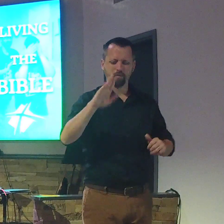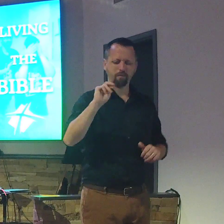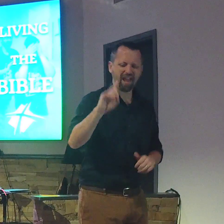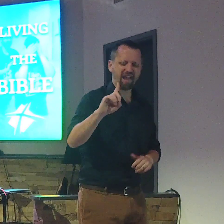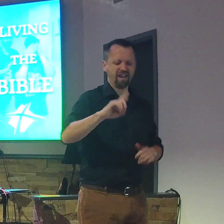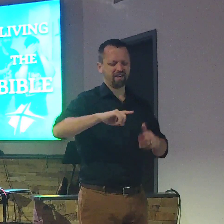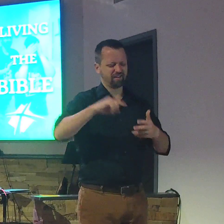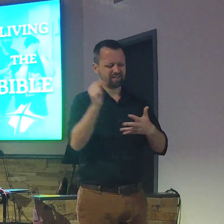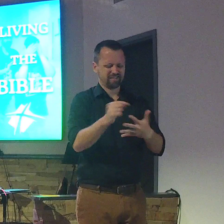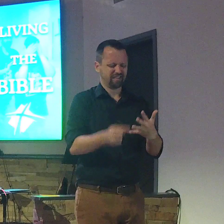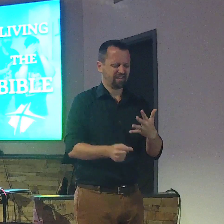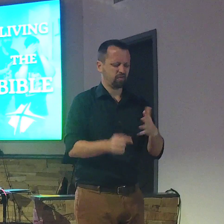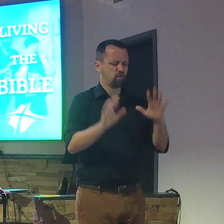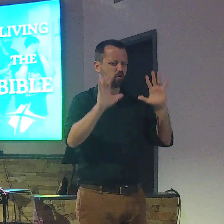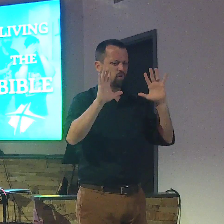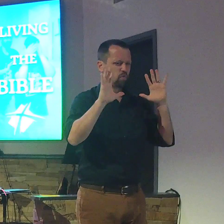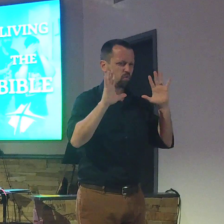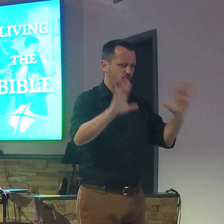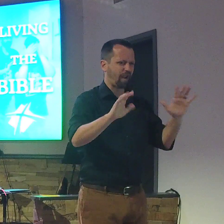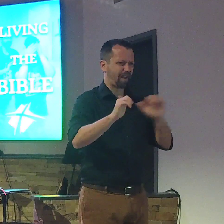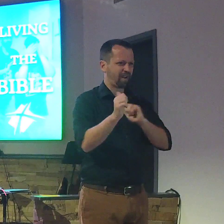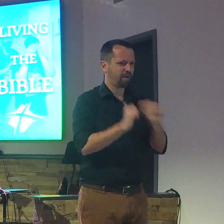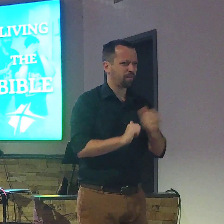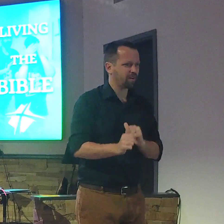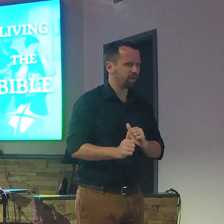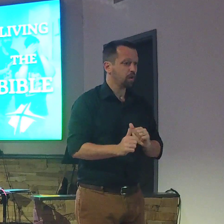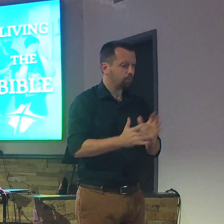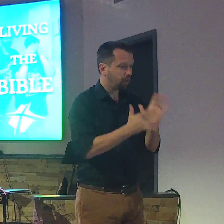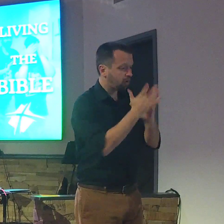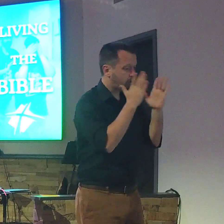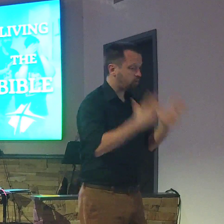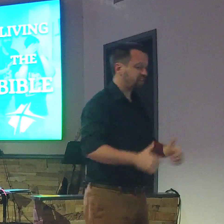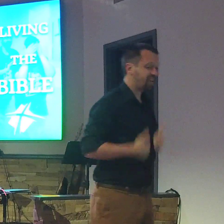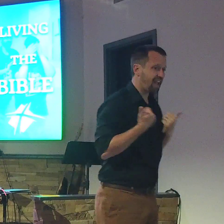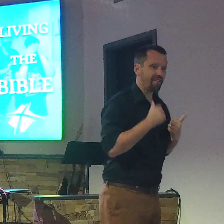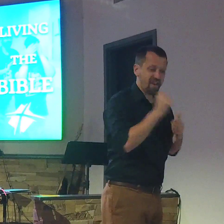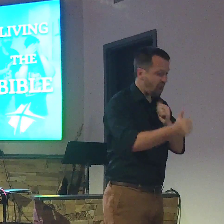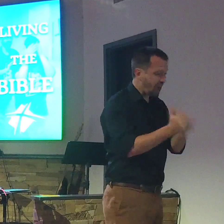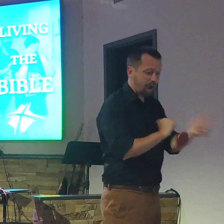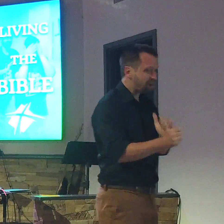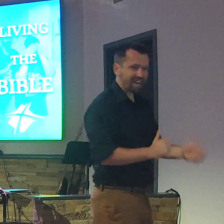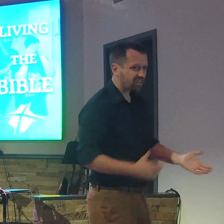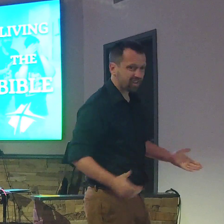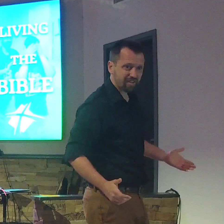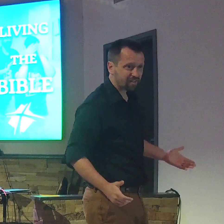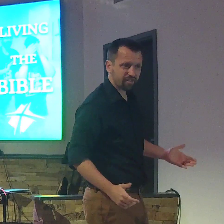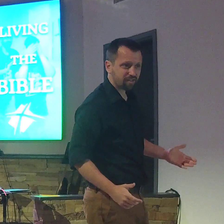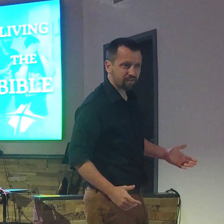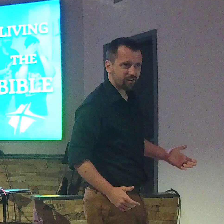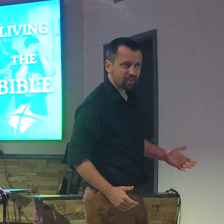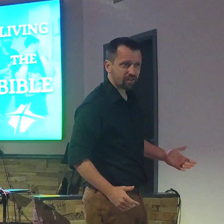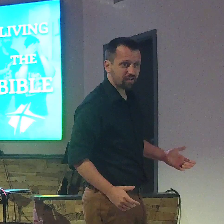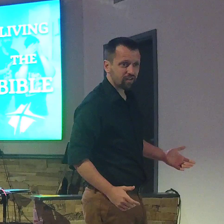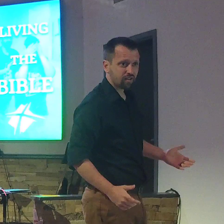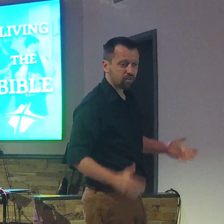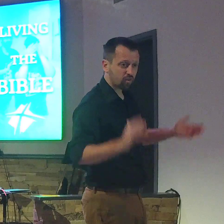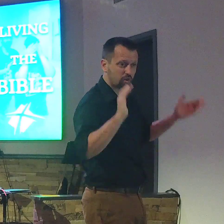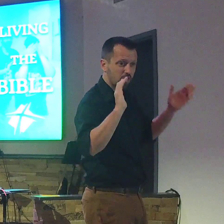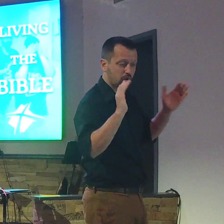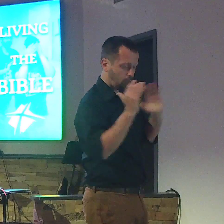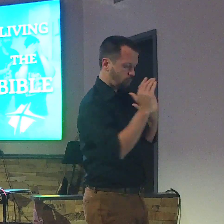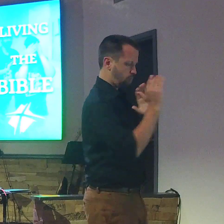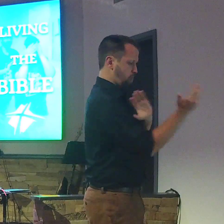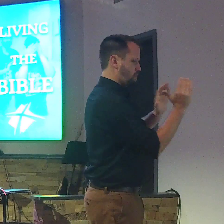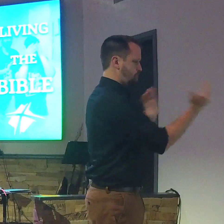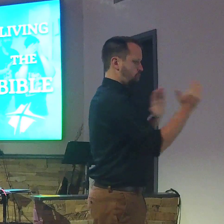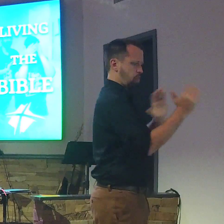other. Then yes, competition is great, but in the Christian life, it's not a competition. Don't compare yourself with other